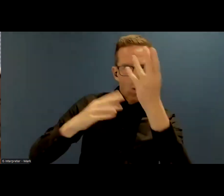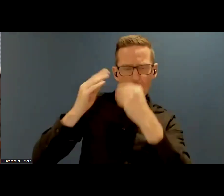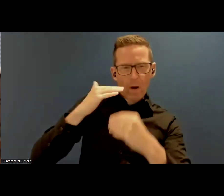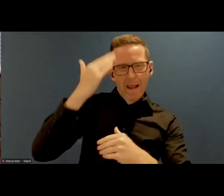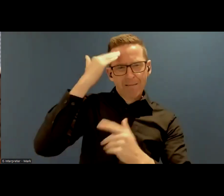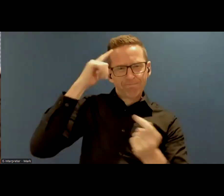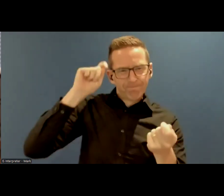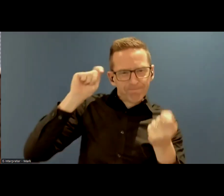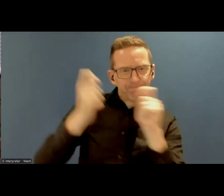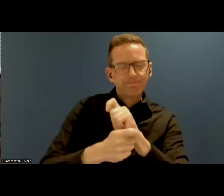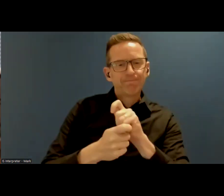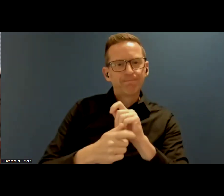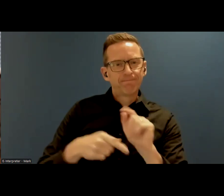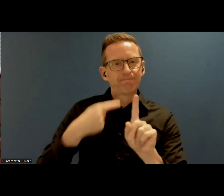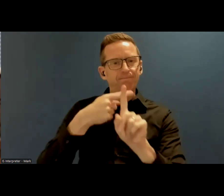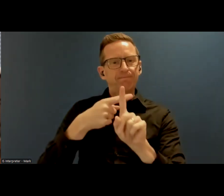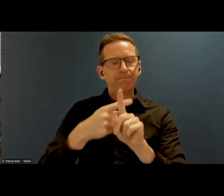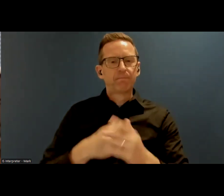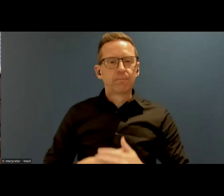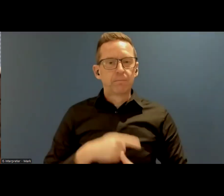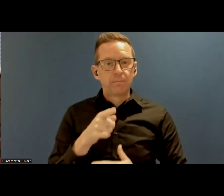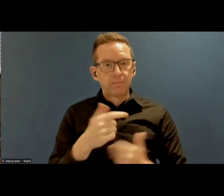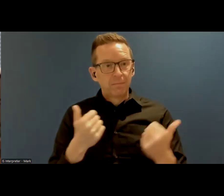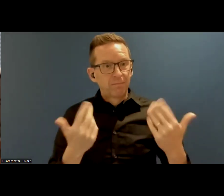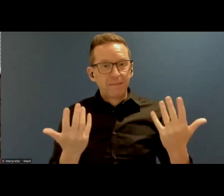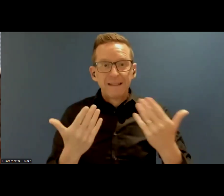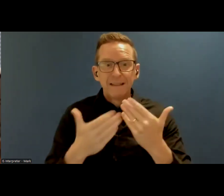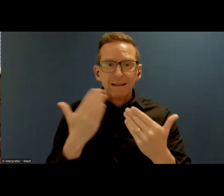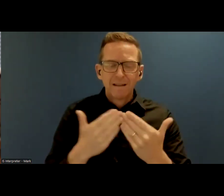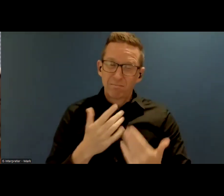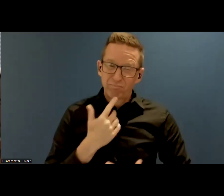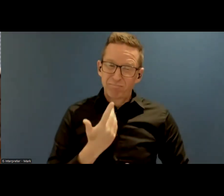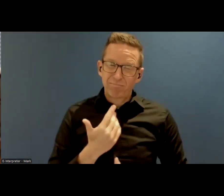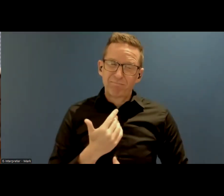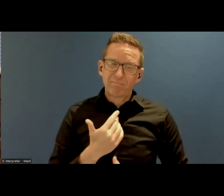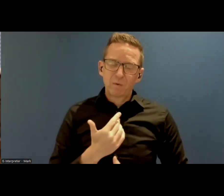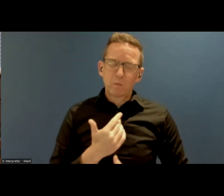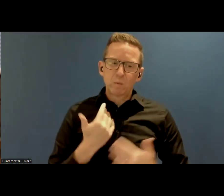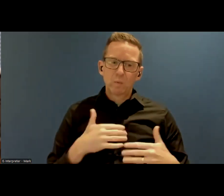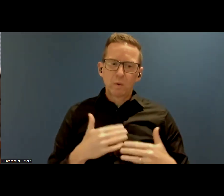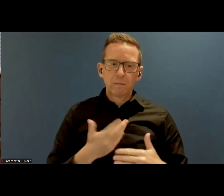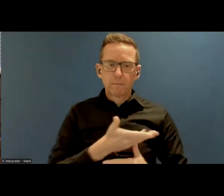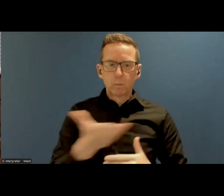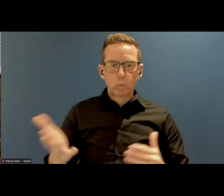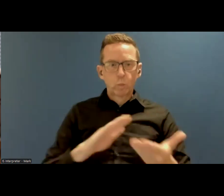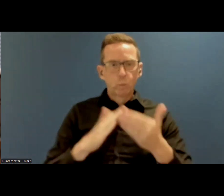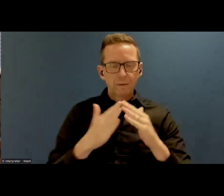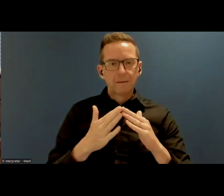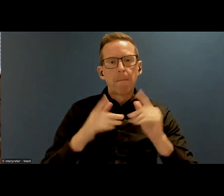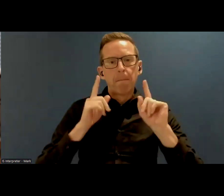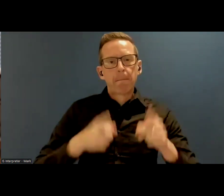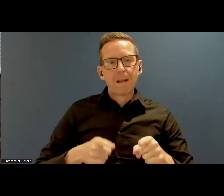and are our communities ready to receive our peers? That is a very